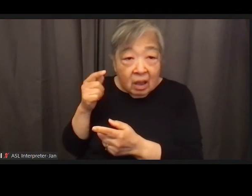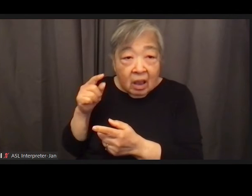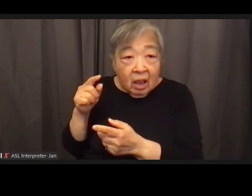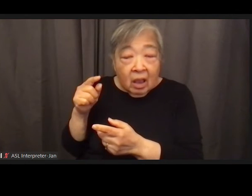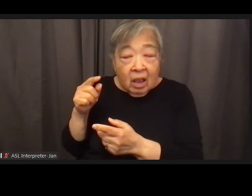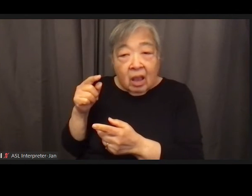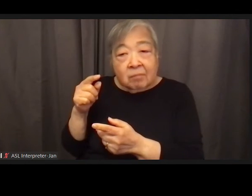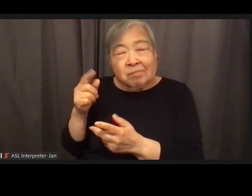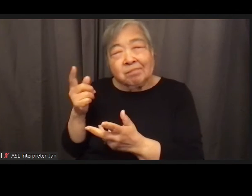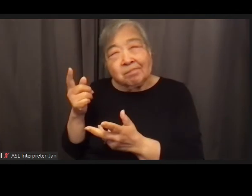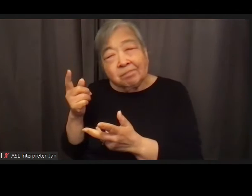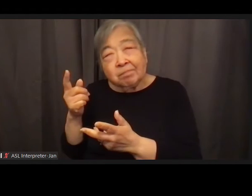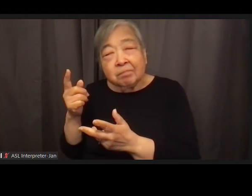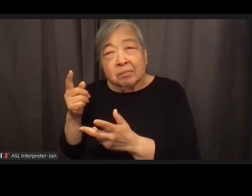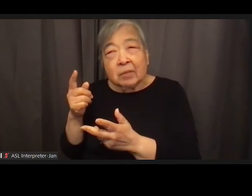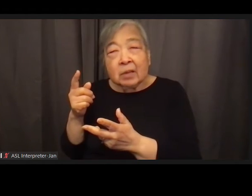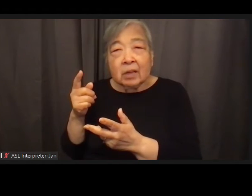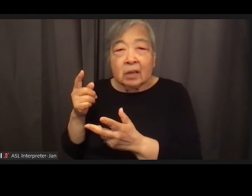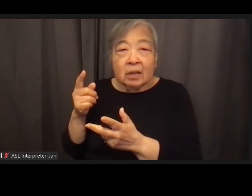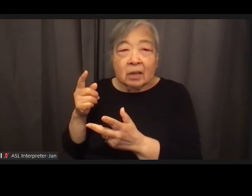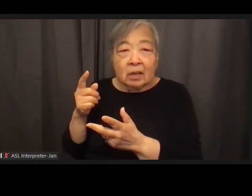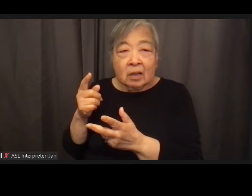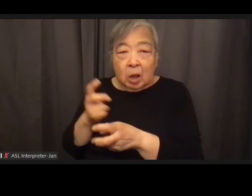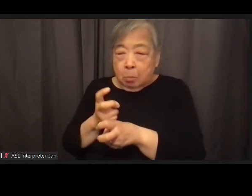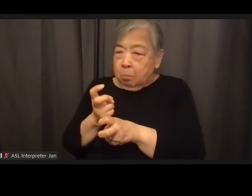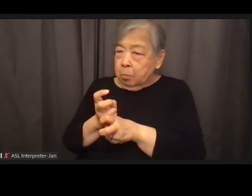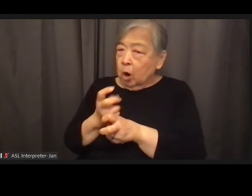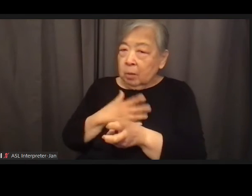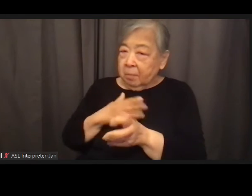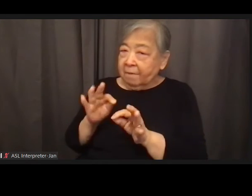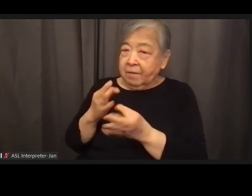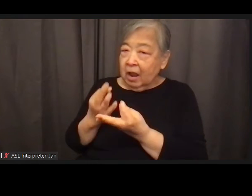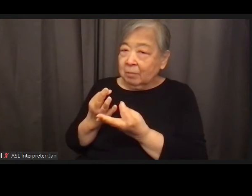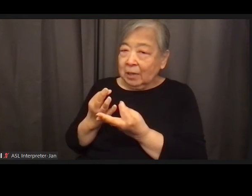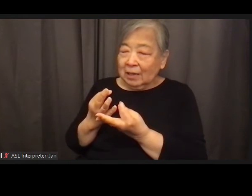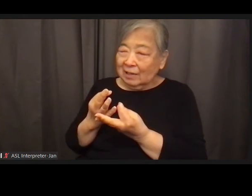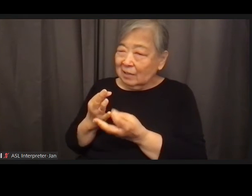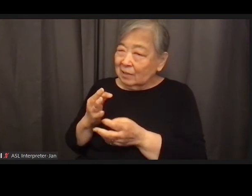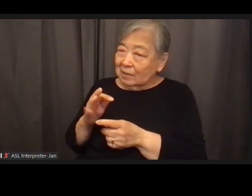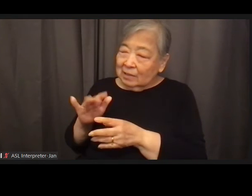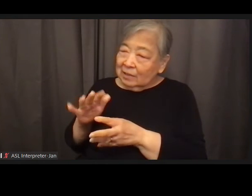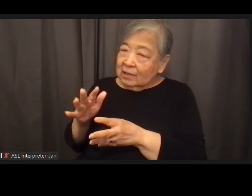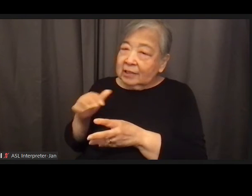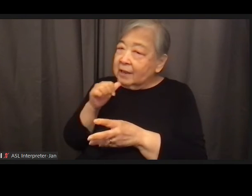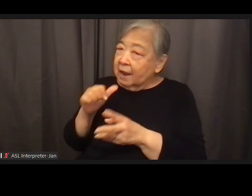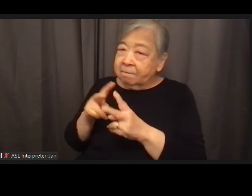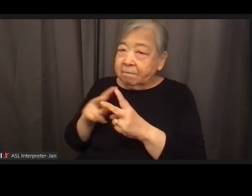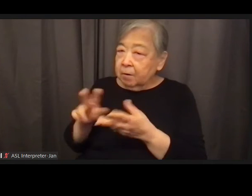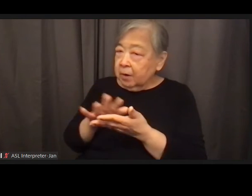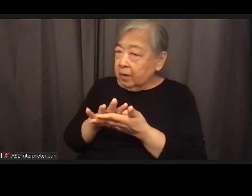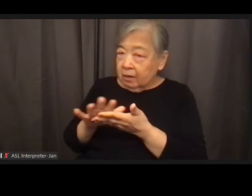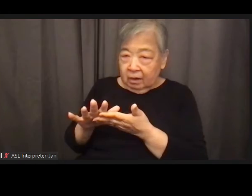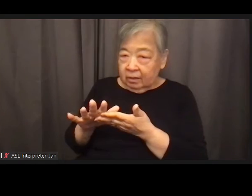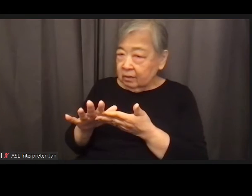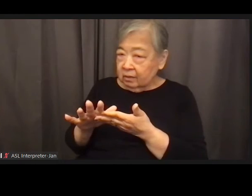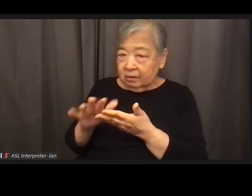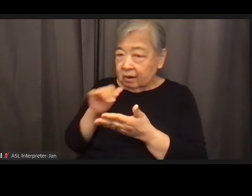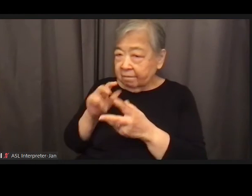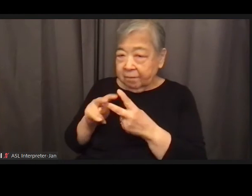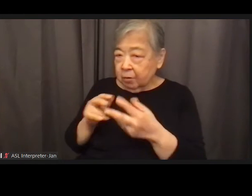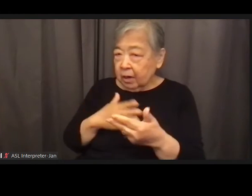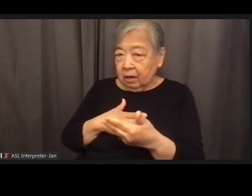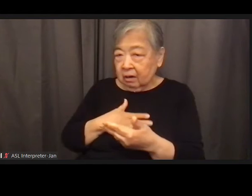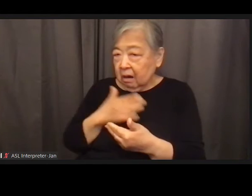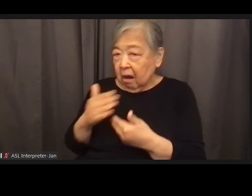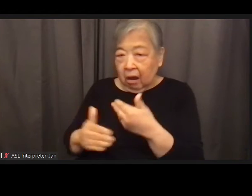part of my family wasn't the kindest to my mother. And so